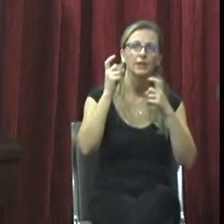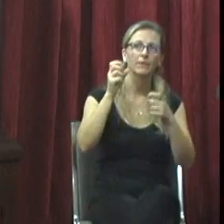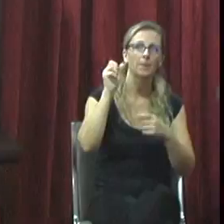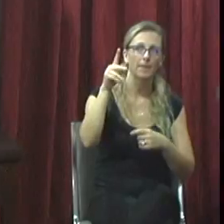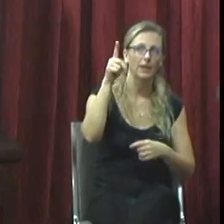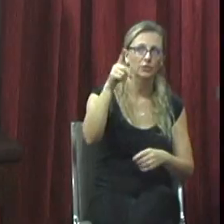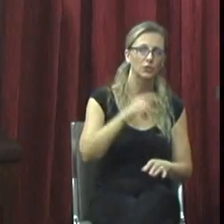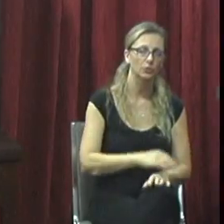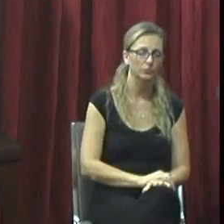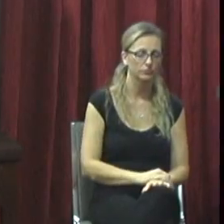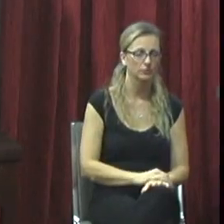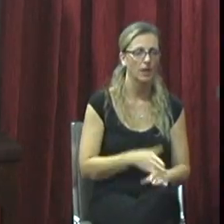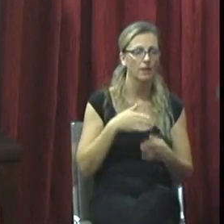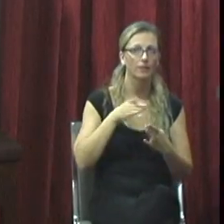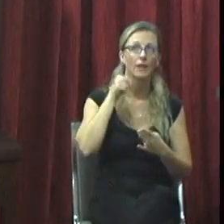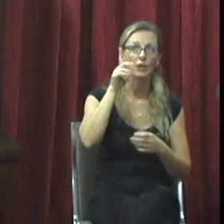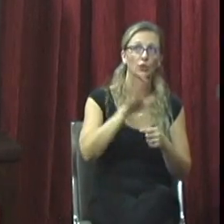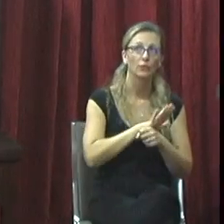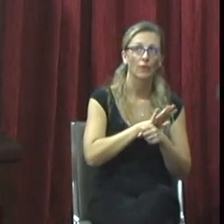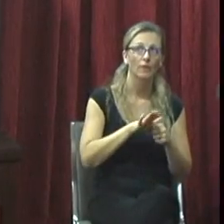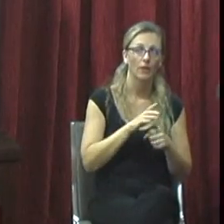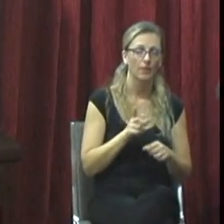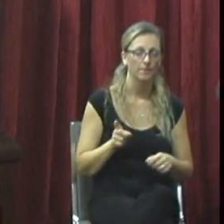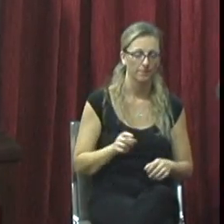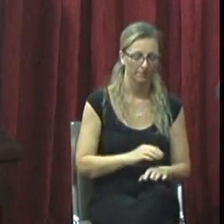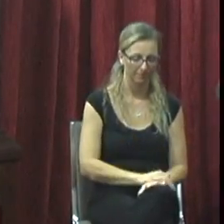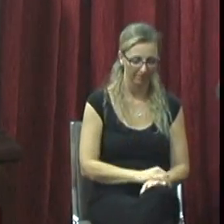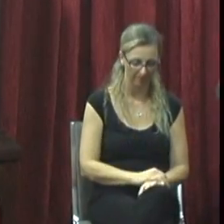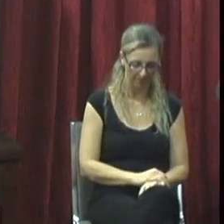back to you and let you fulfill them.